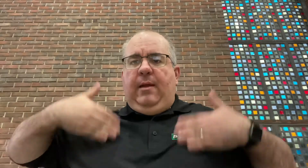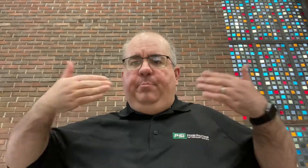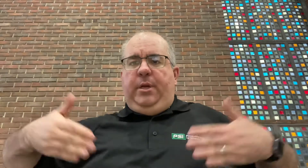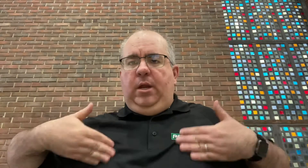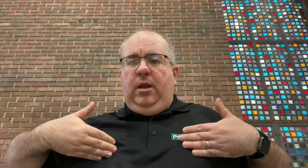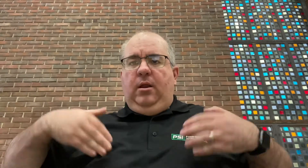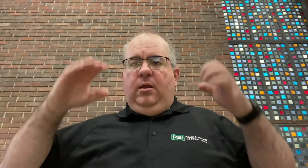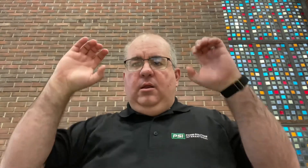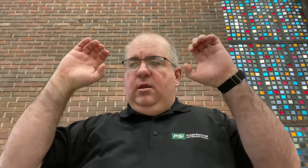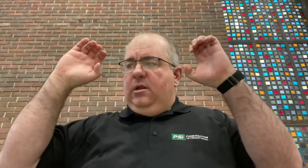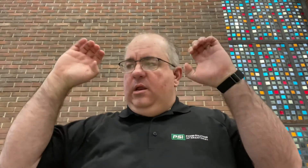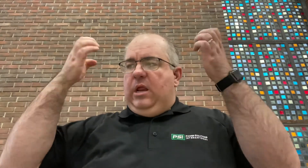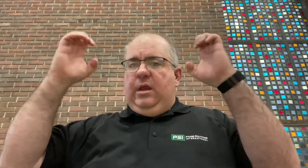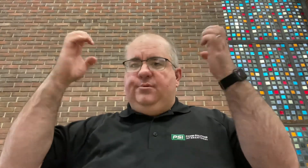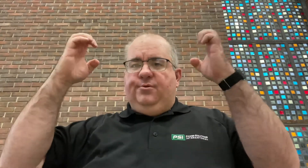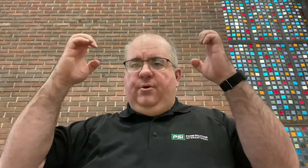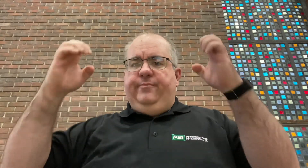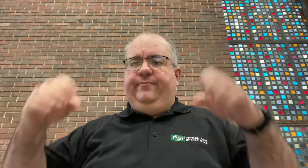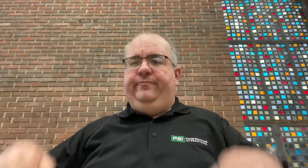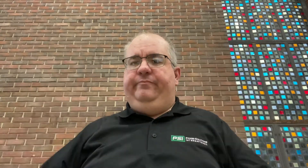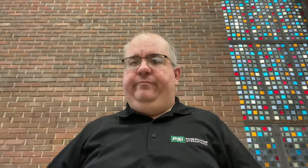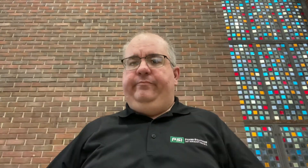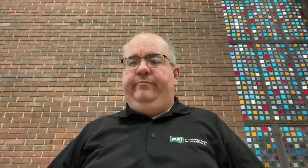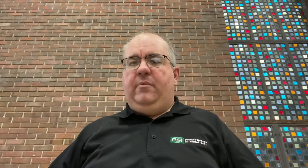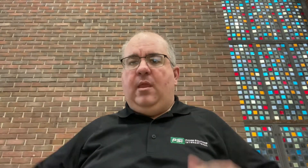Happy Easter.